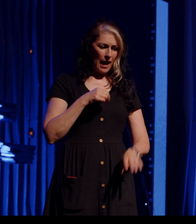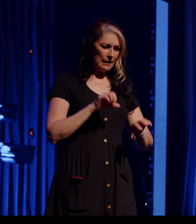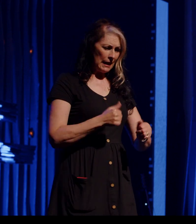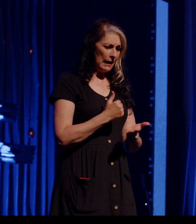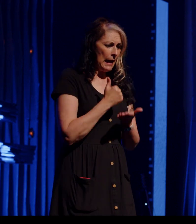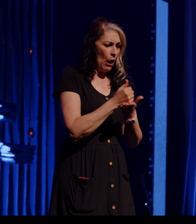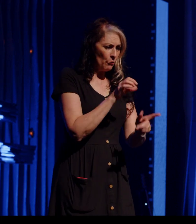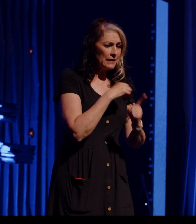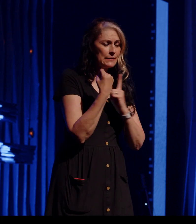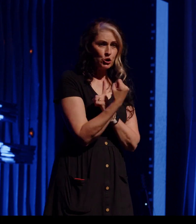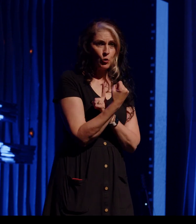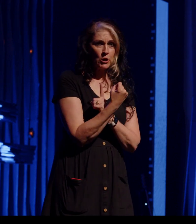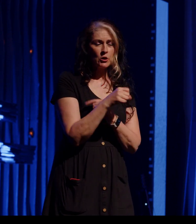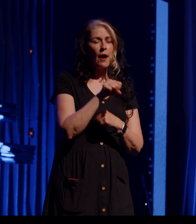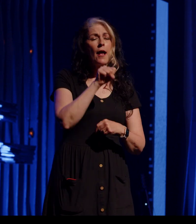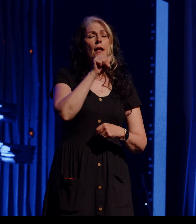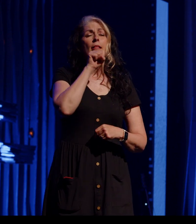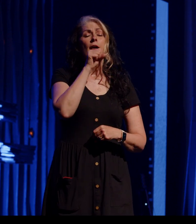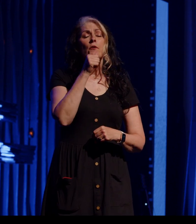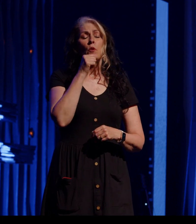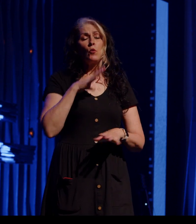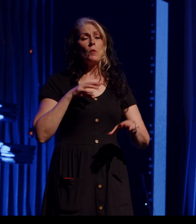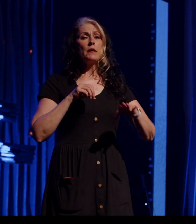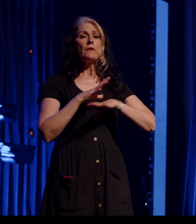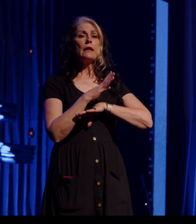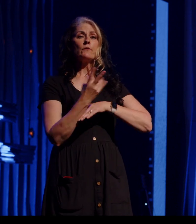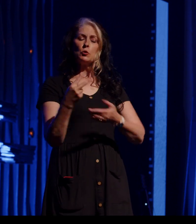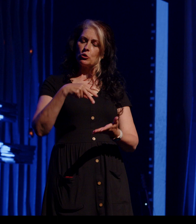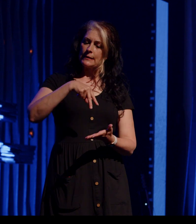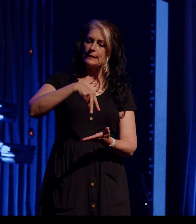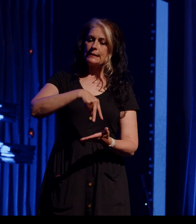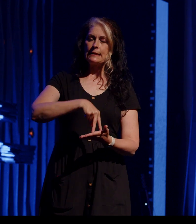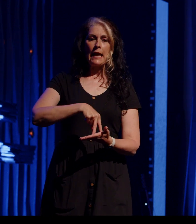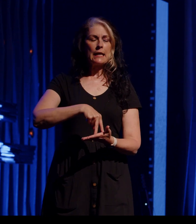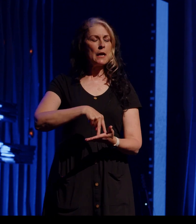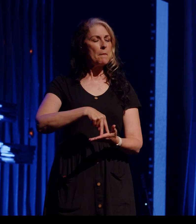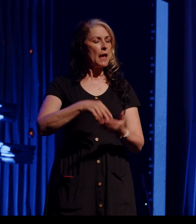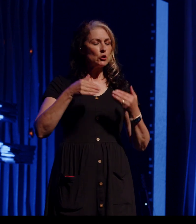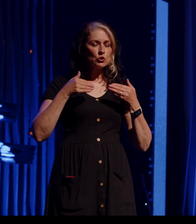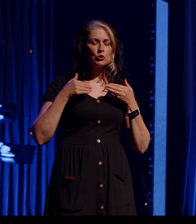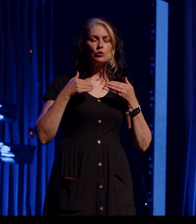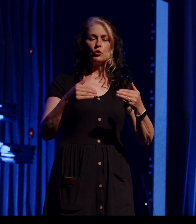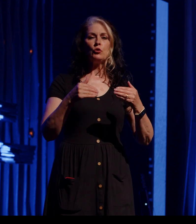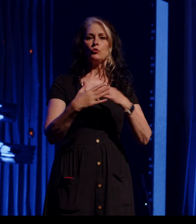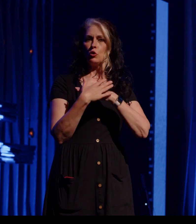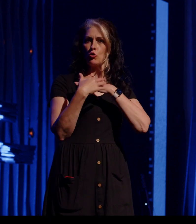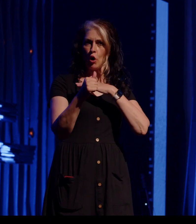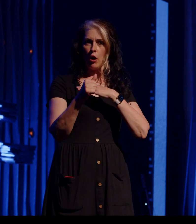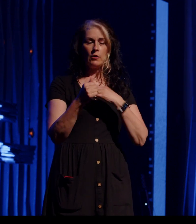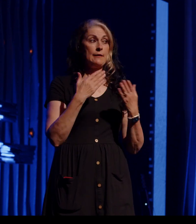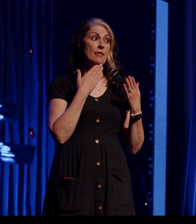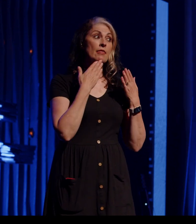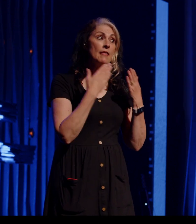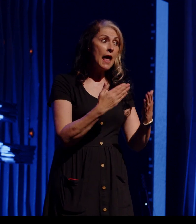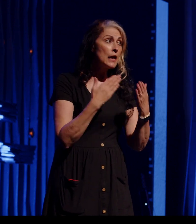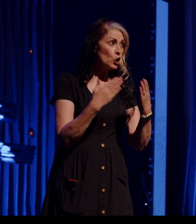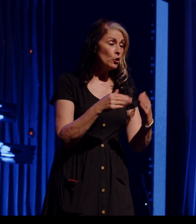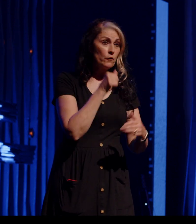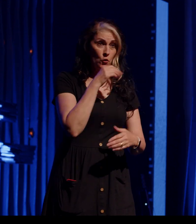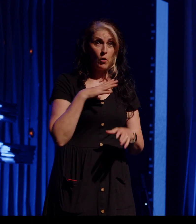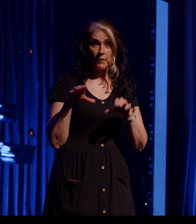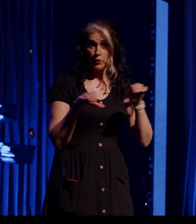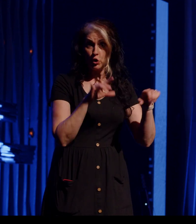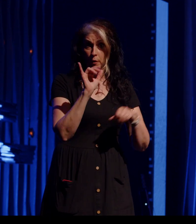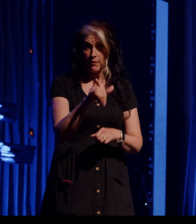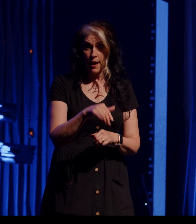better. I love it when women of influence stand up and do what God has called you to do. Thank you for doing